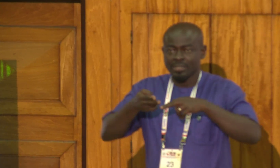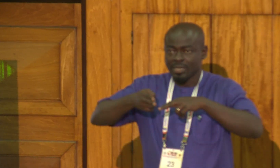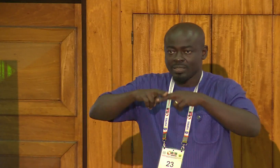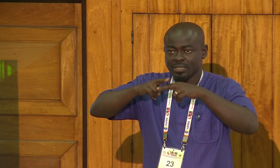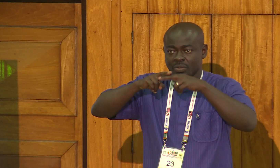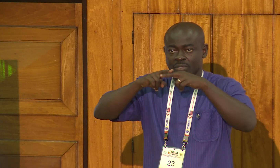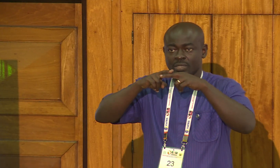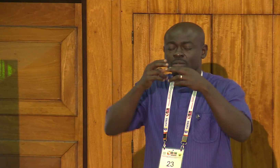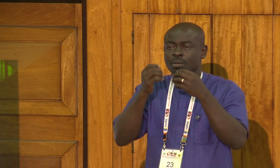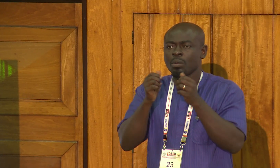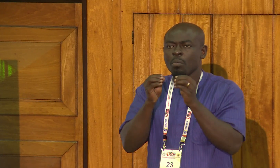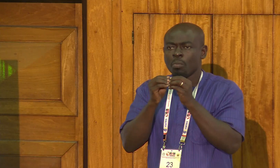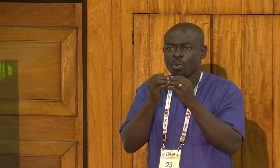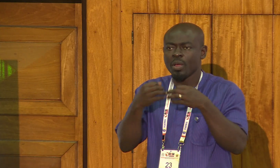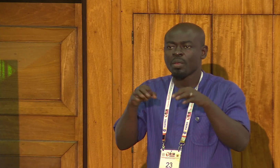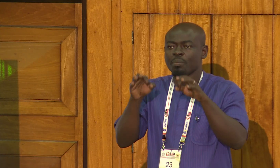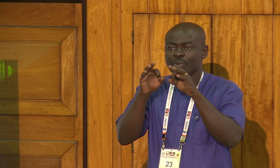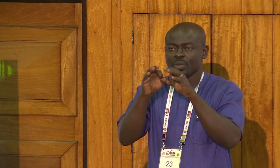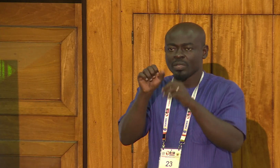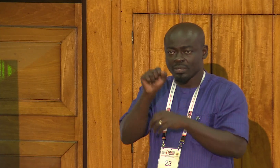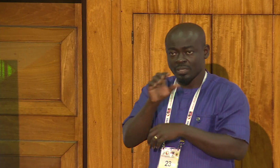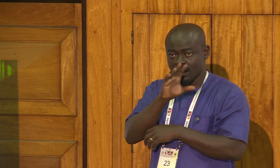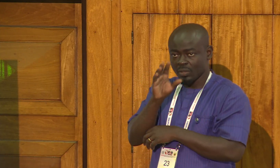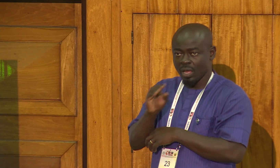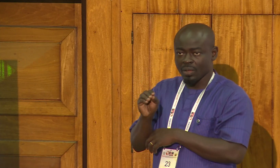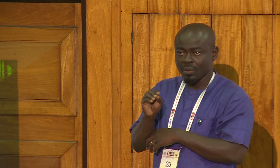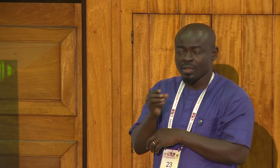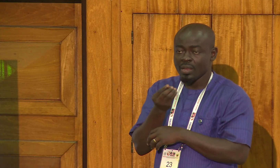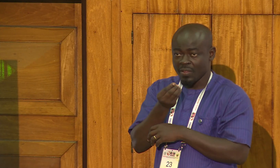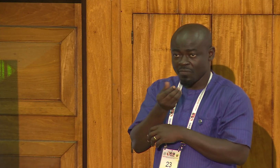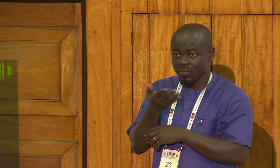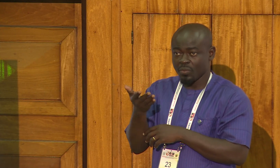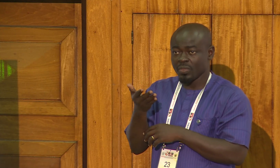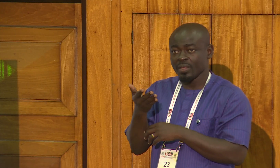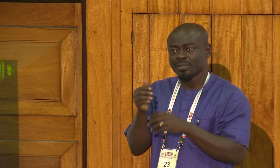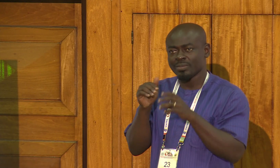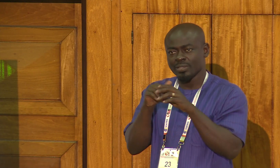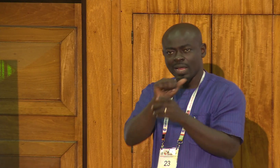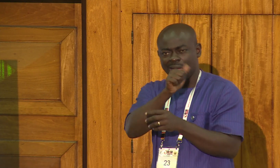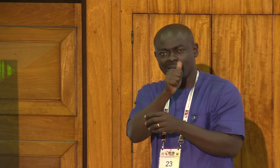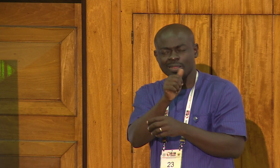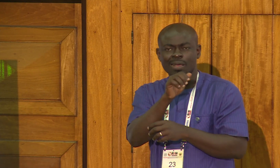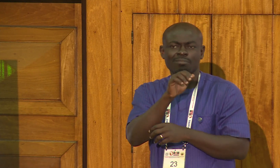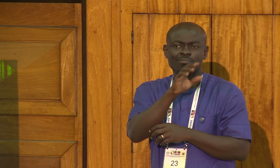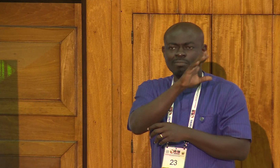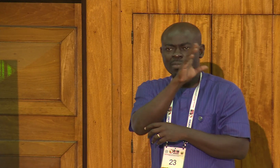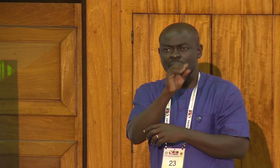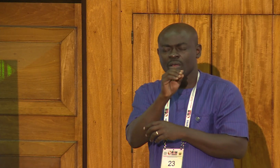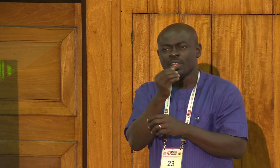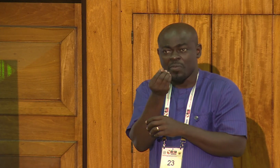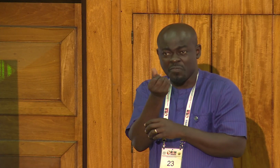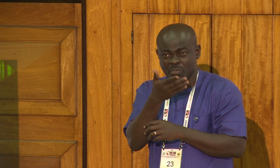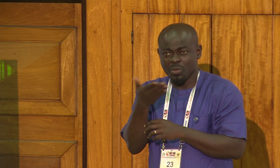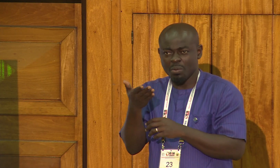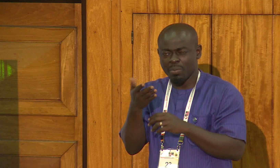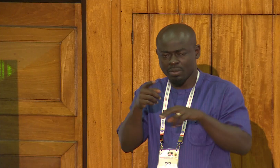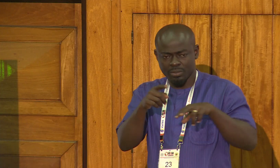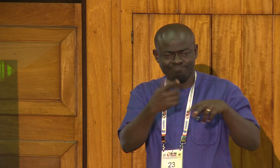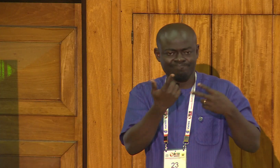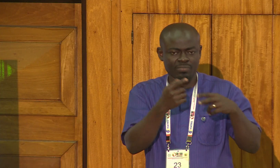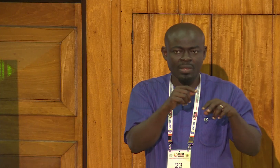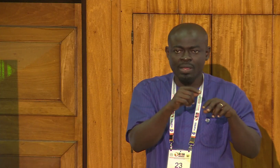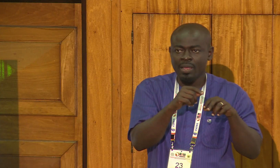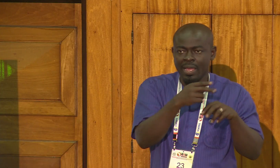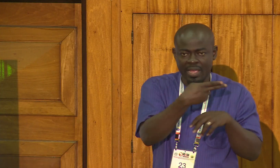increasingly more important in South Africa. There've been a few things, in Africa, there've been a few talks about HIV and